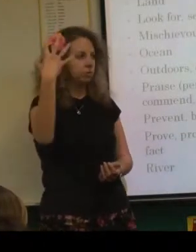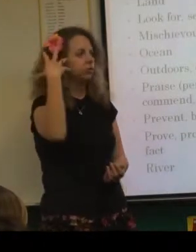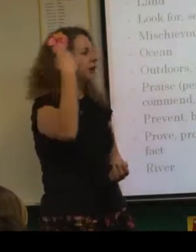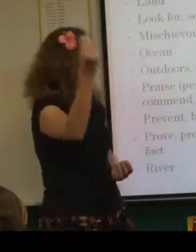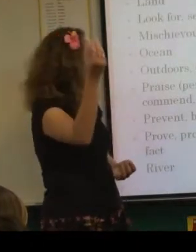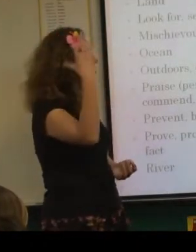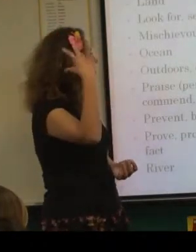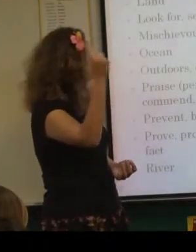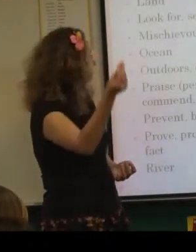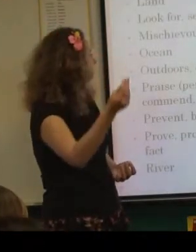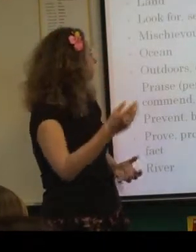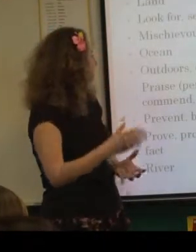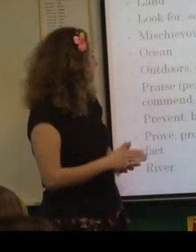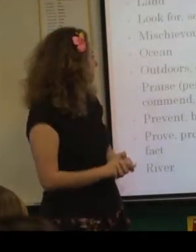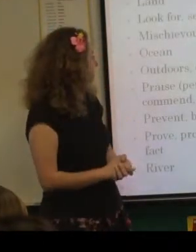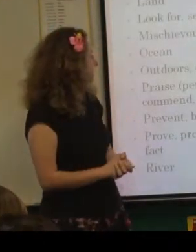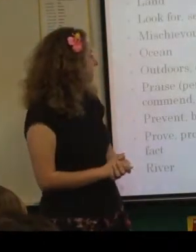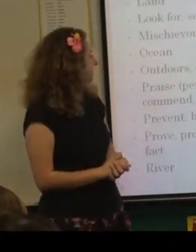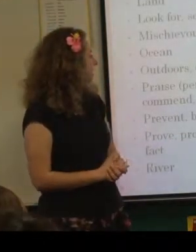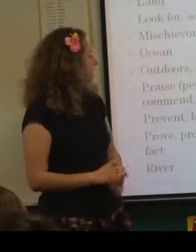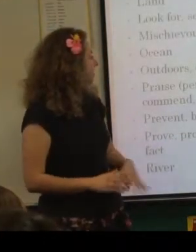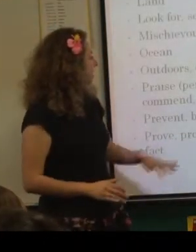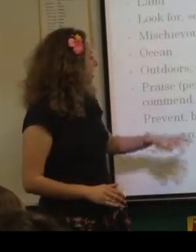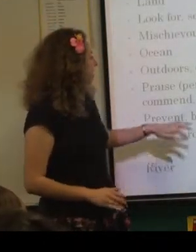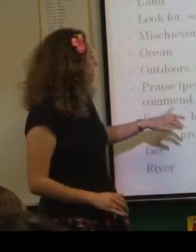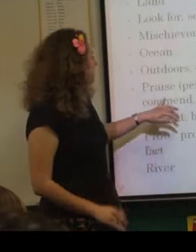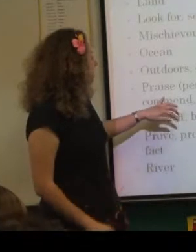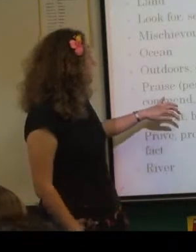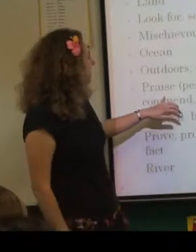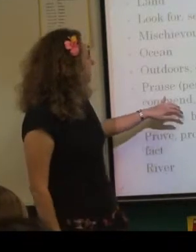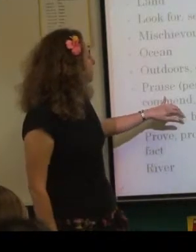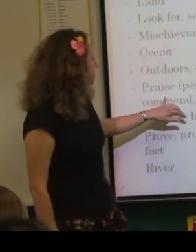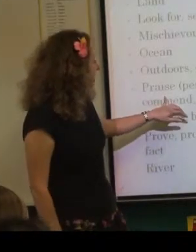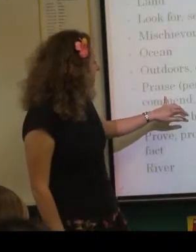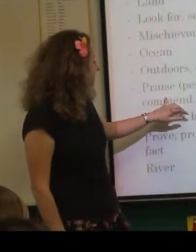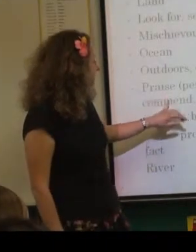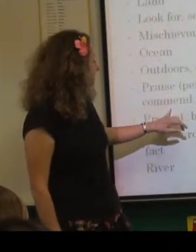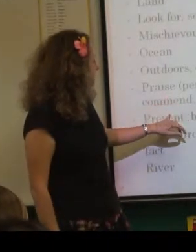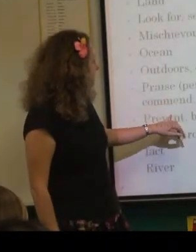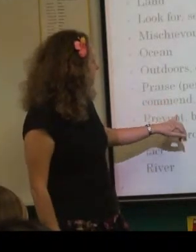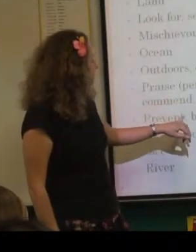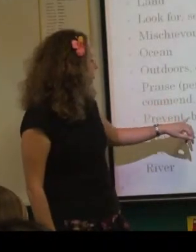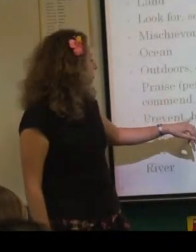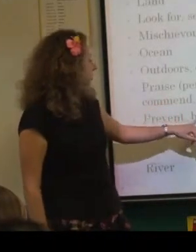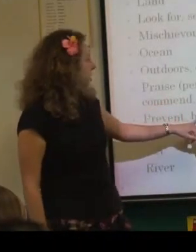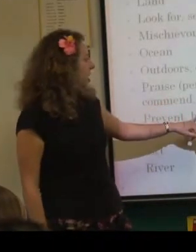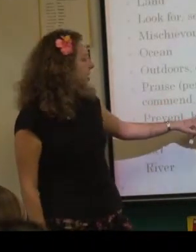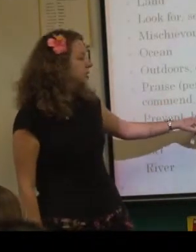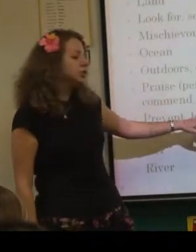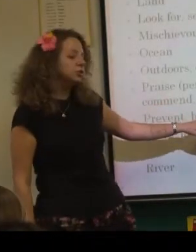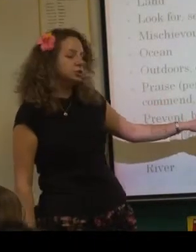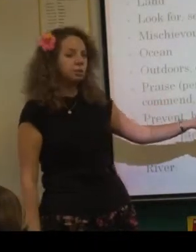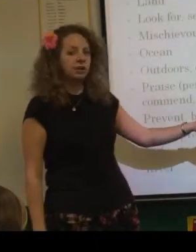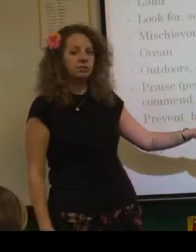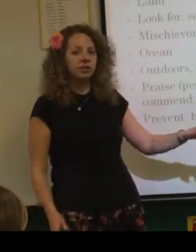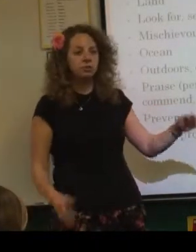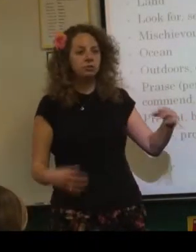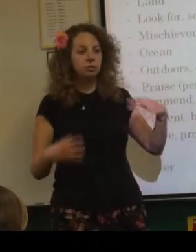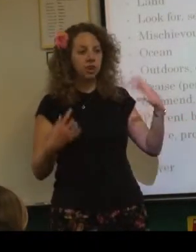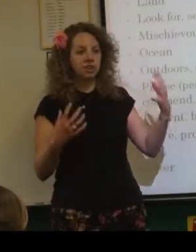or outdoors. Okay. And then this one is praise, commend, or applaud. So whenever I do praise,